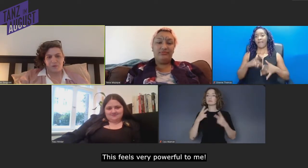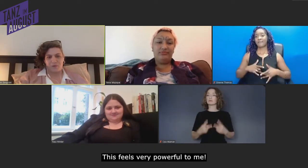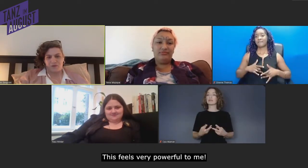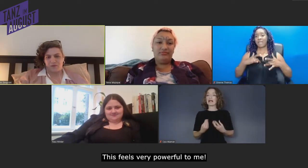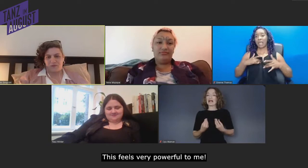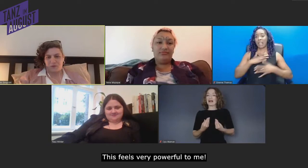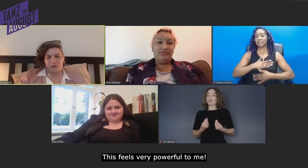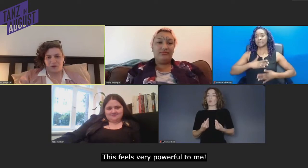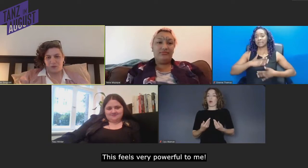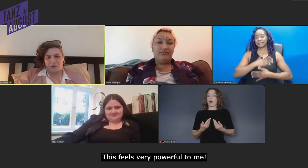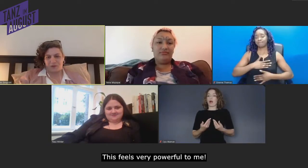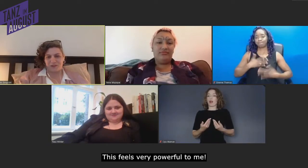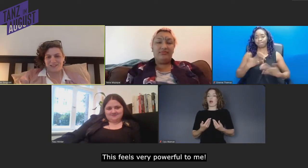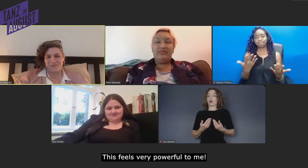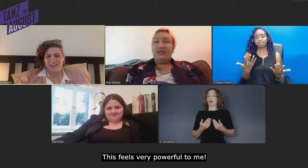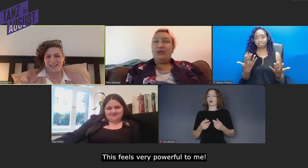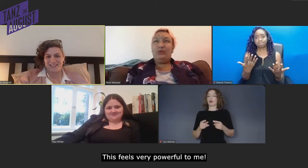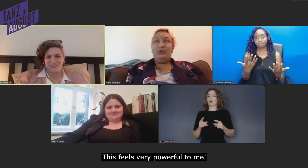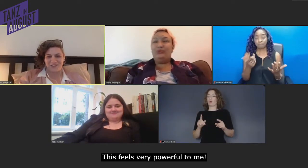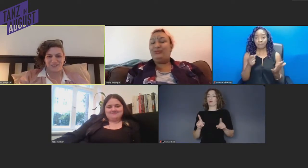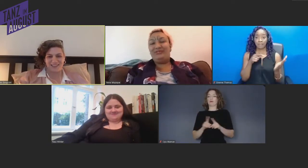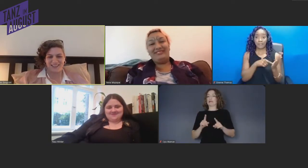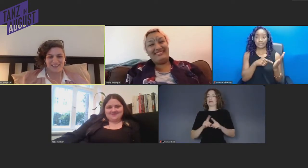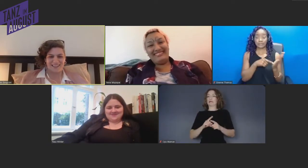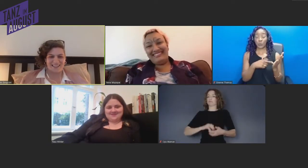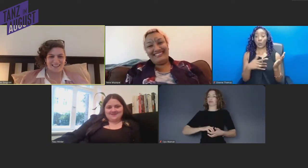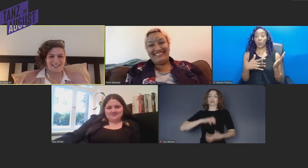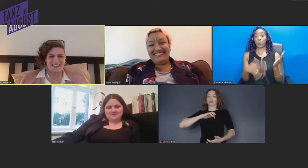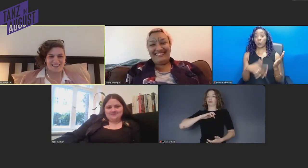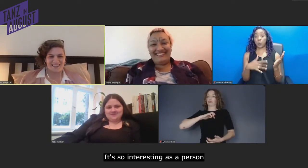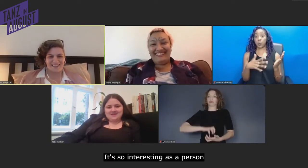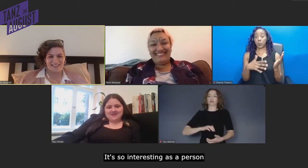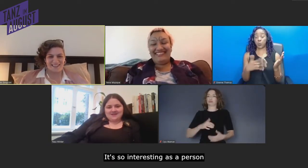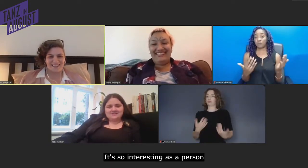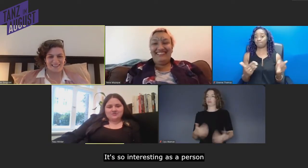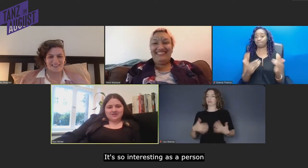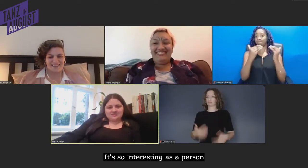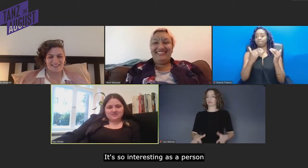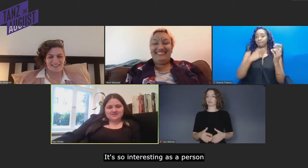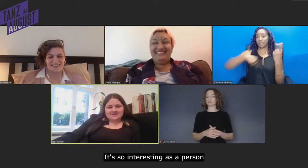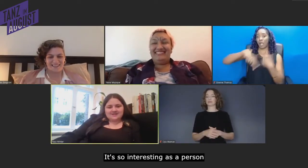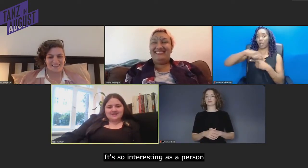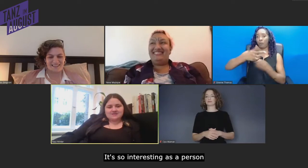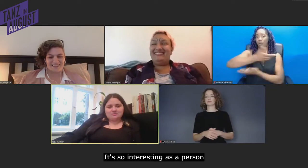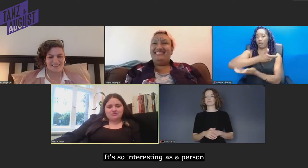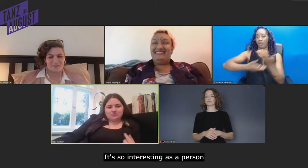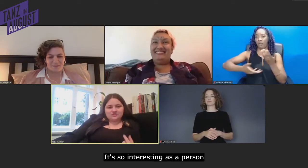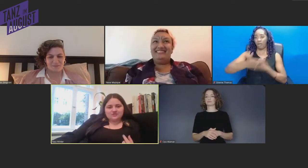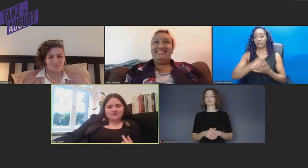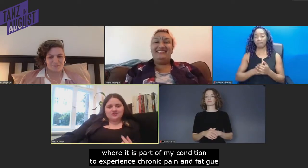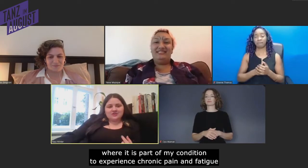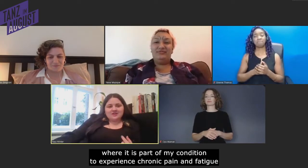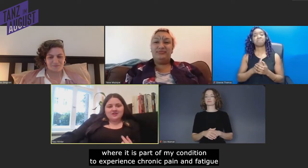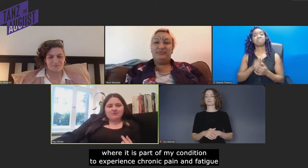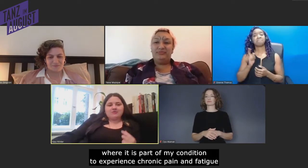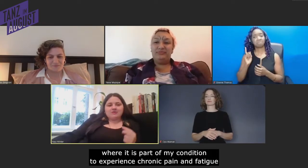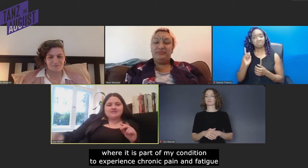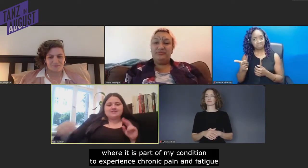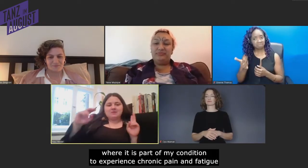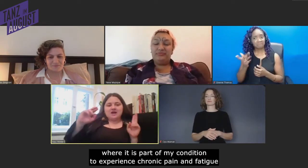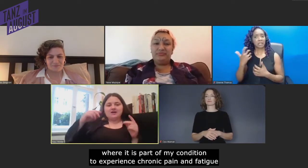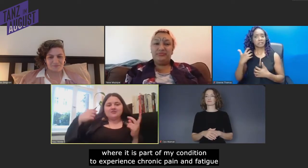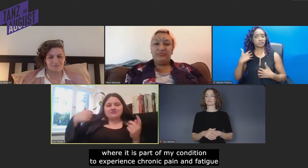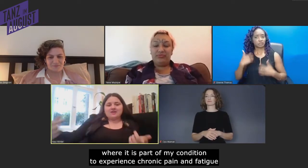Which it feels very powerful to me. I don't know. It's so interesting as a person where it